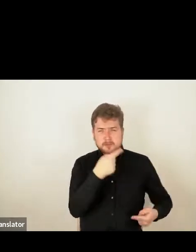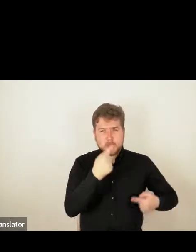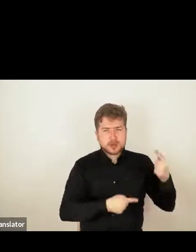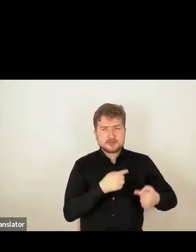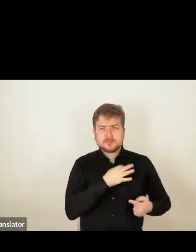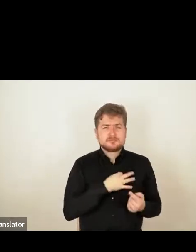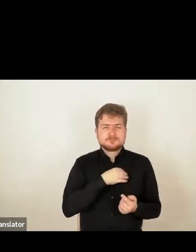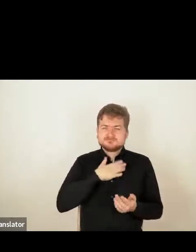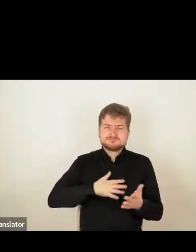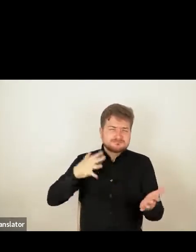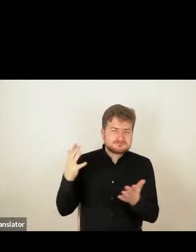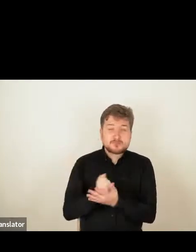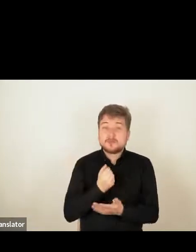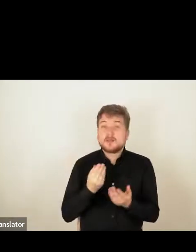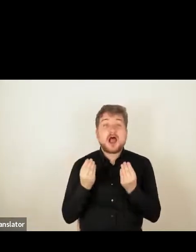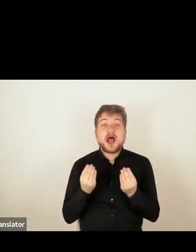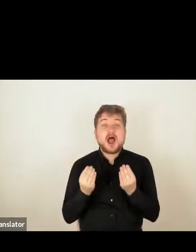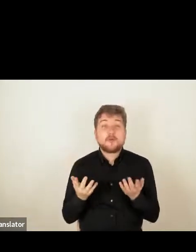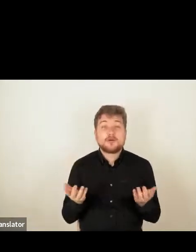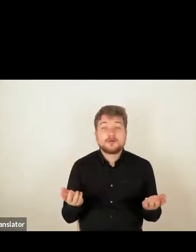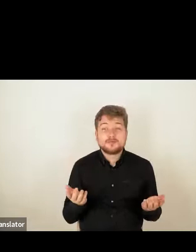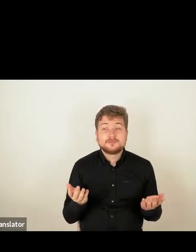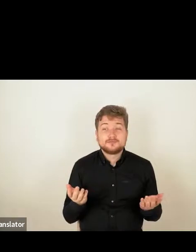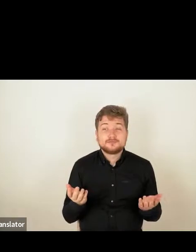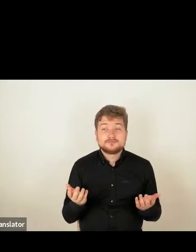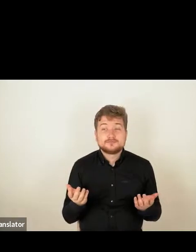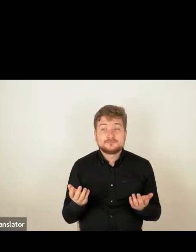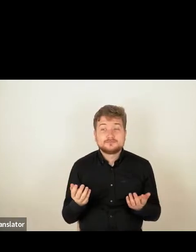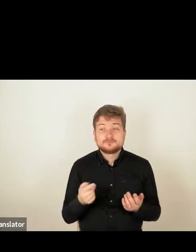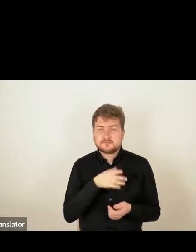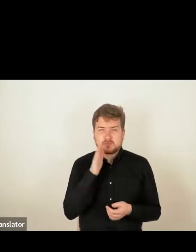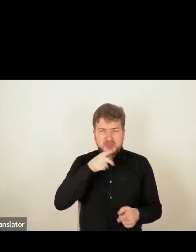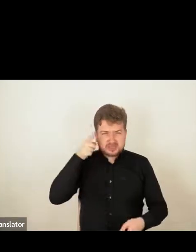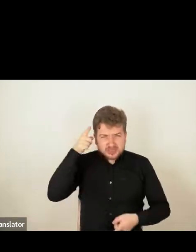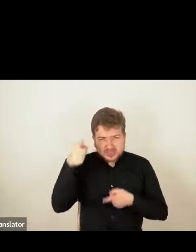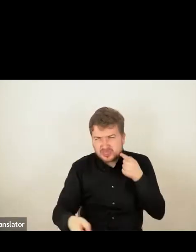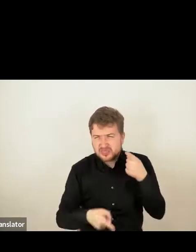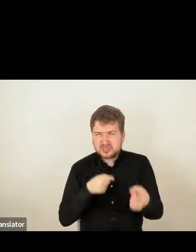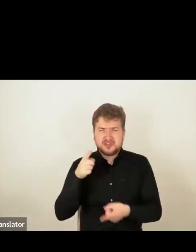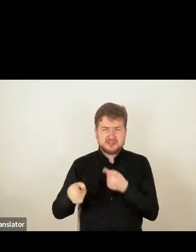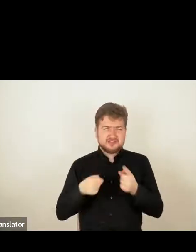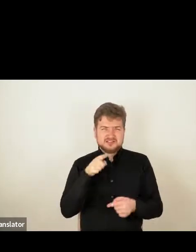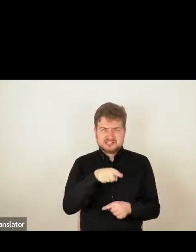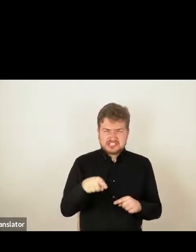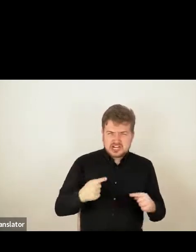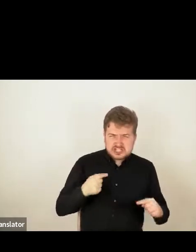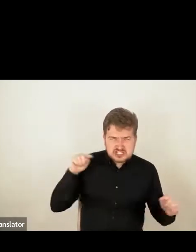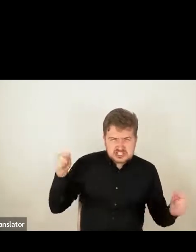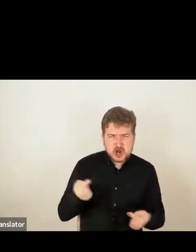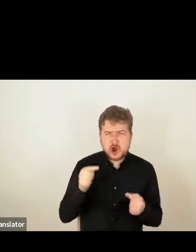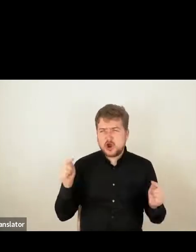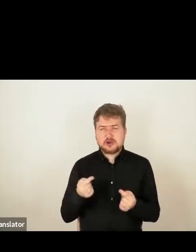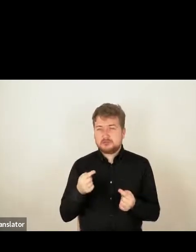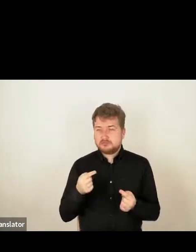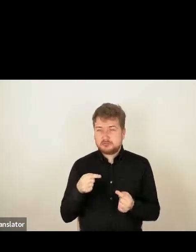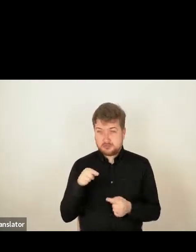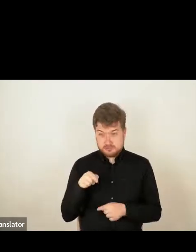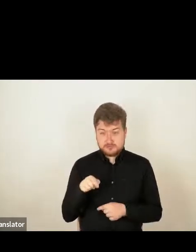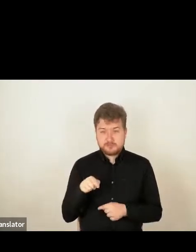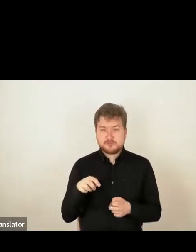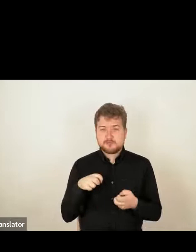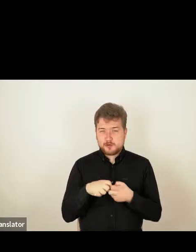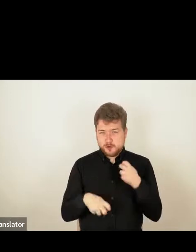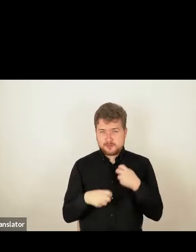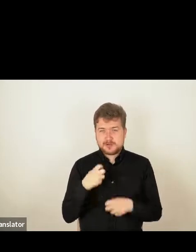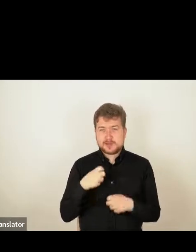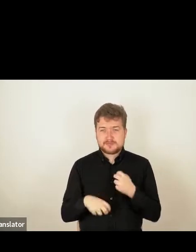what kind of pain and suffering is caused in that process, that is a problem. So that kind of